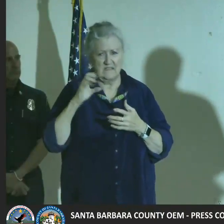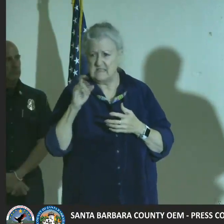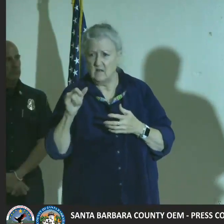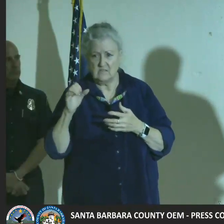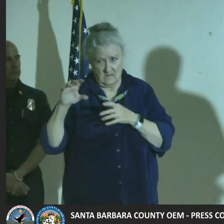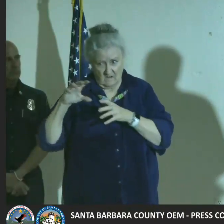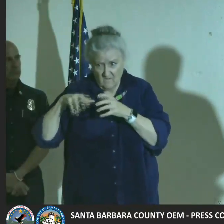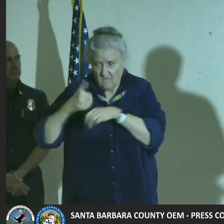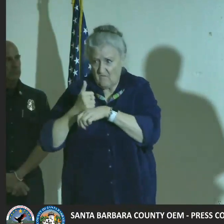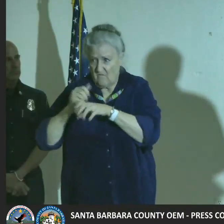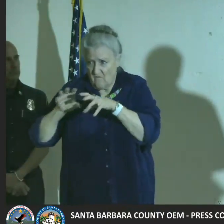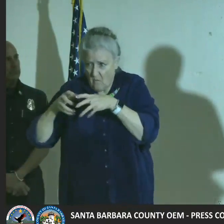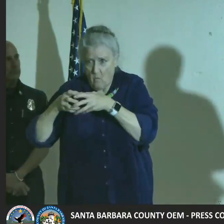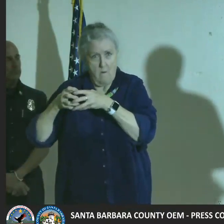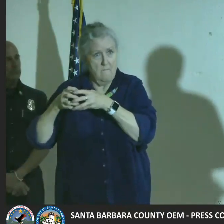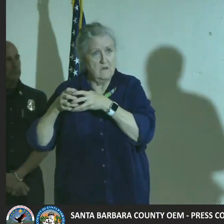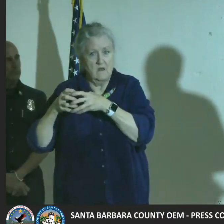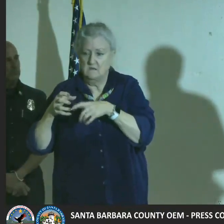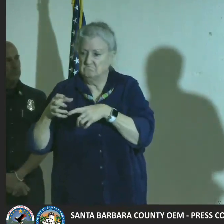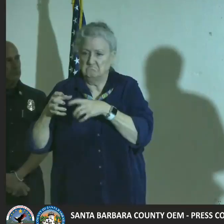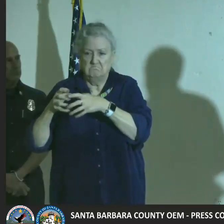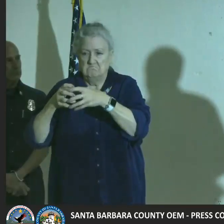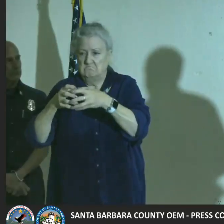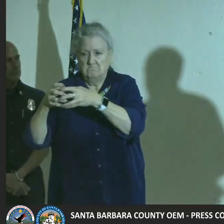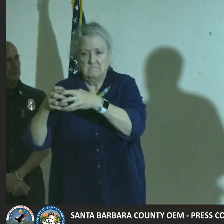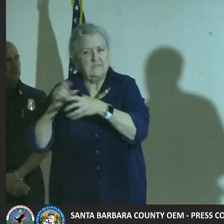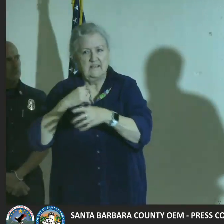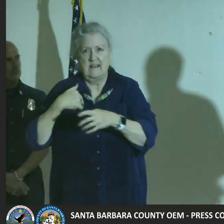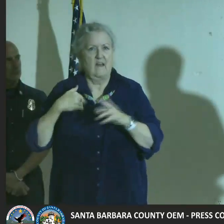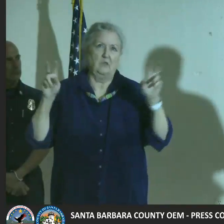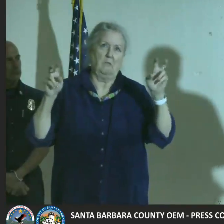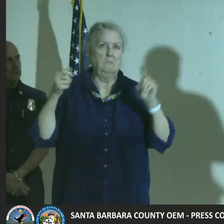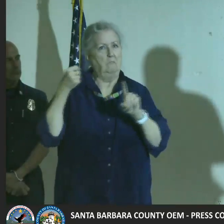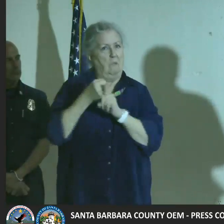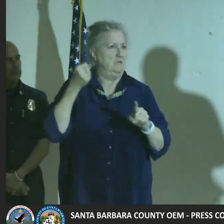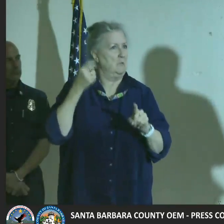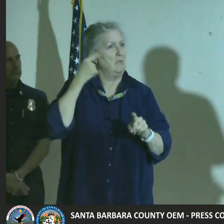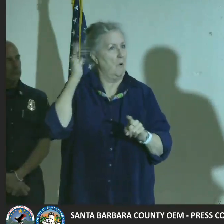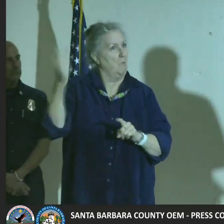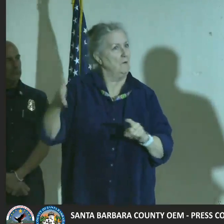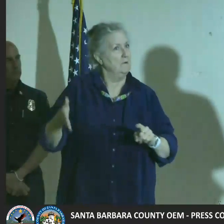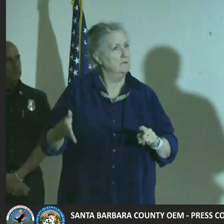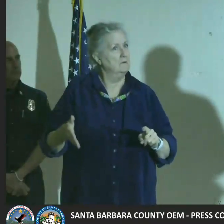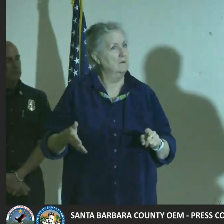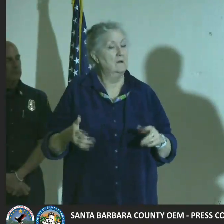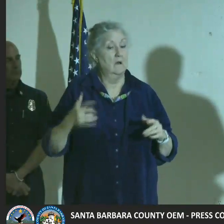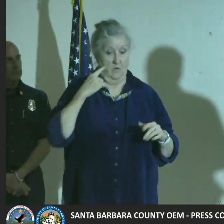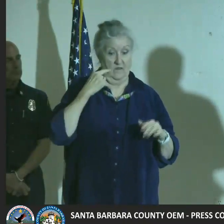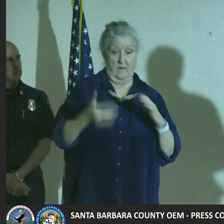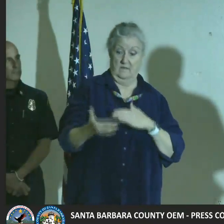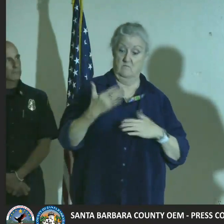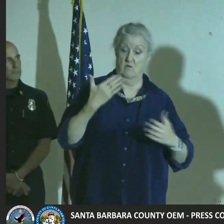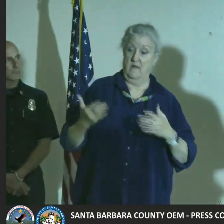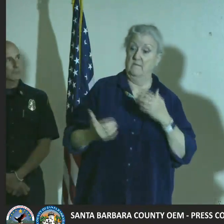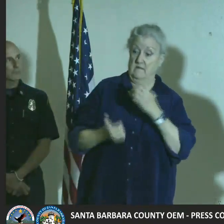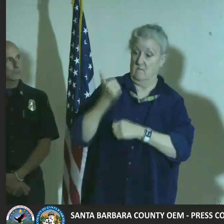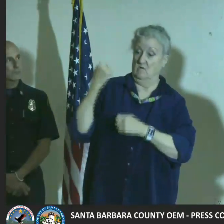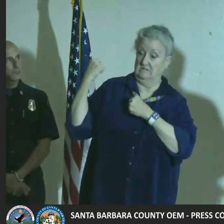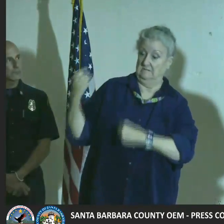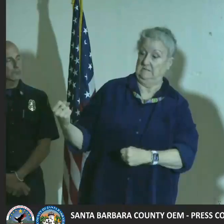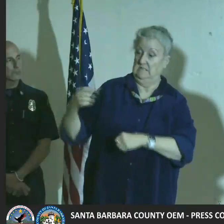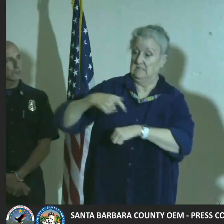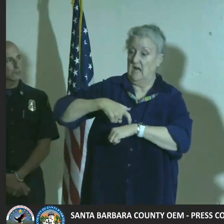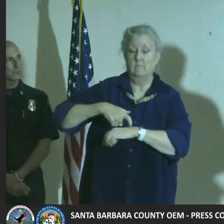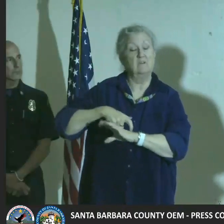did form never quite had the punch that we thought it might have. We thought today, especially this morning, might be the most intense